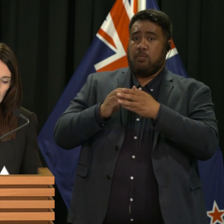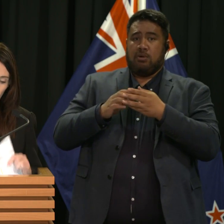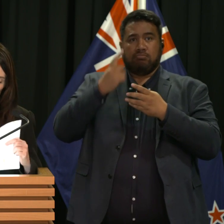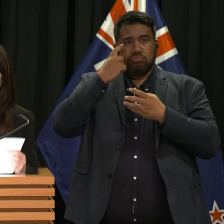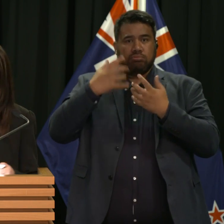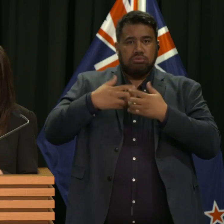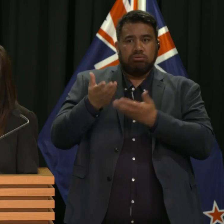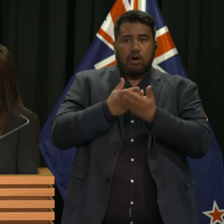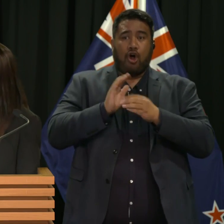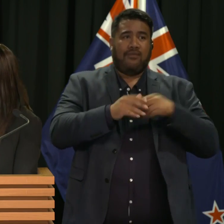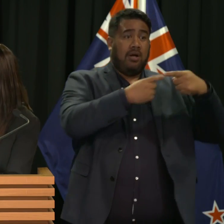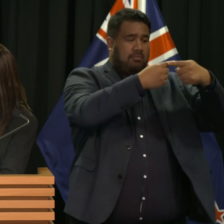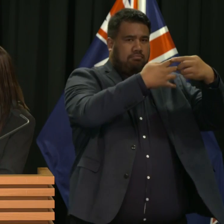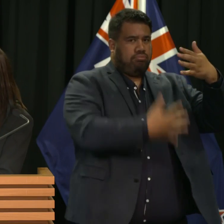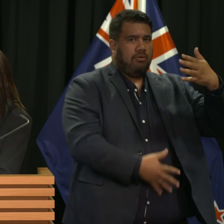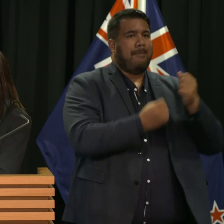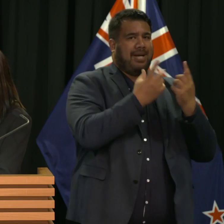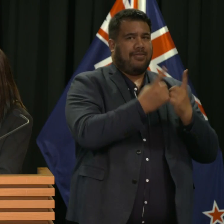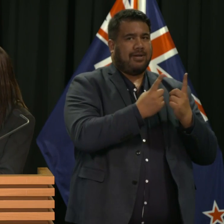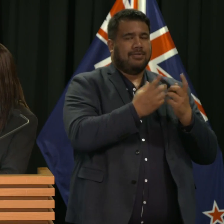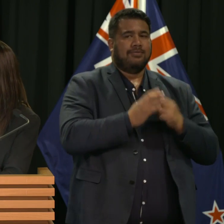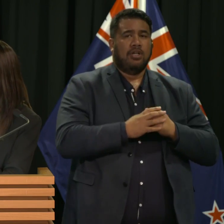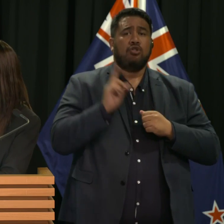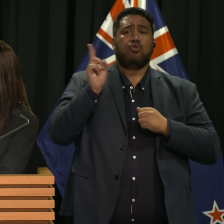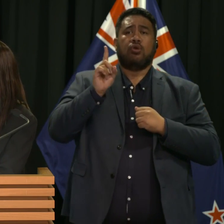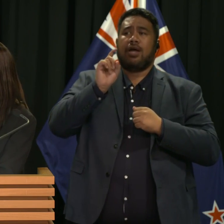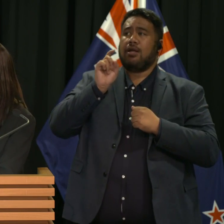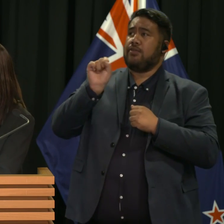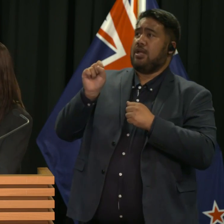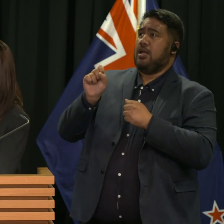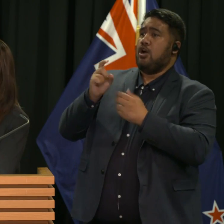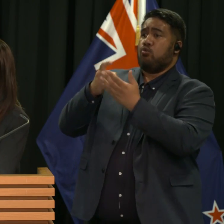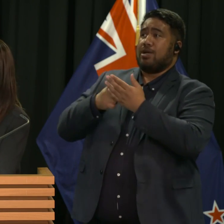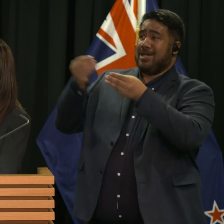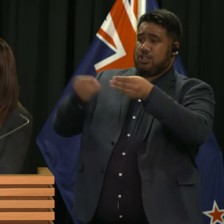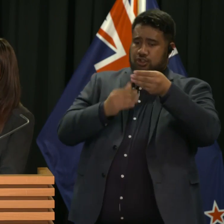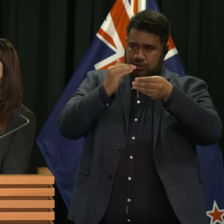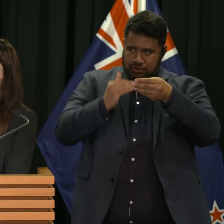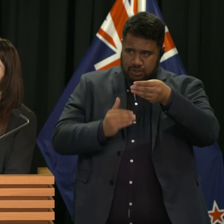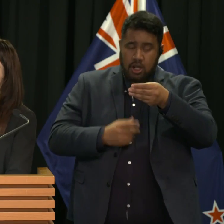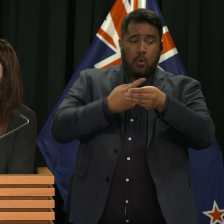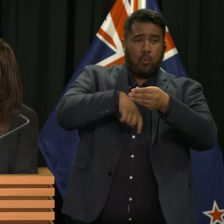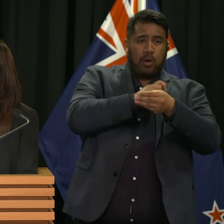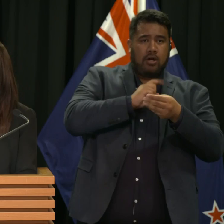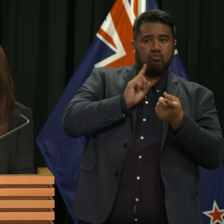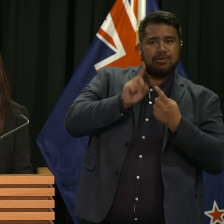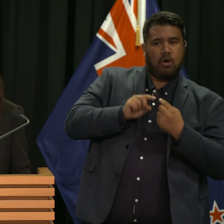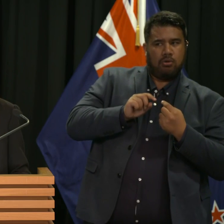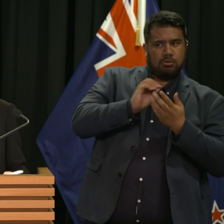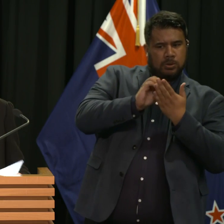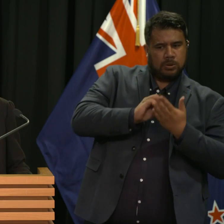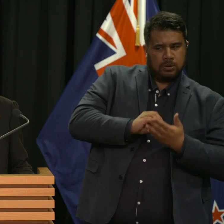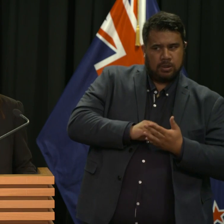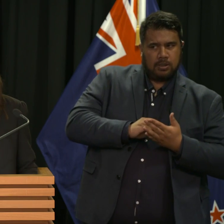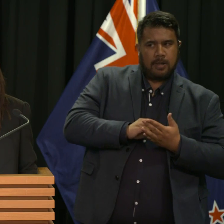report. We'll be releasing today the response to the recommendations, which were plentiful. You can see within that those which